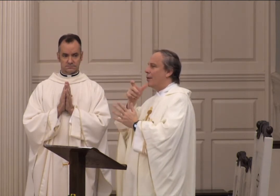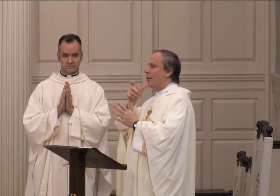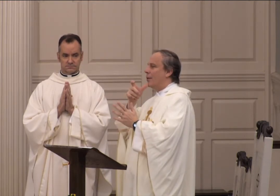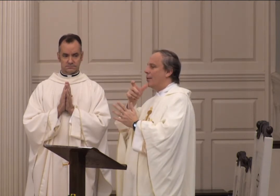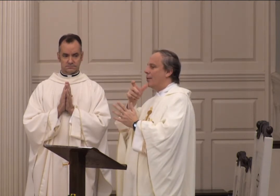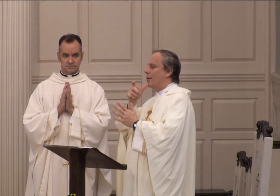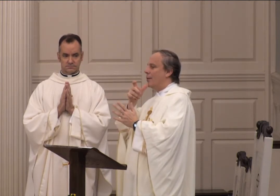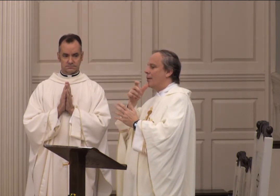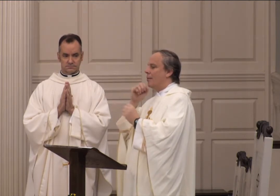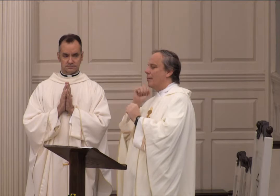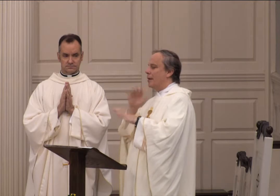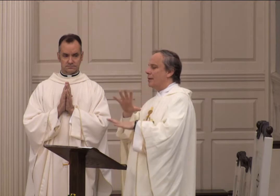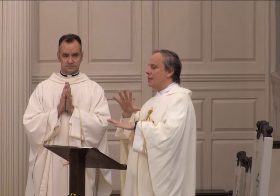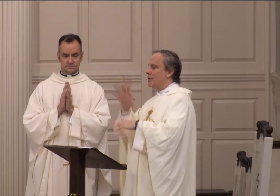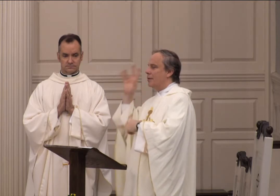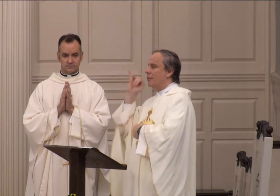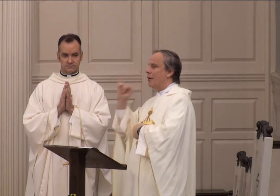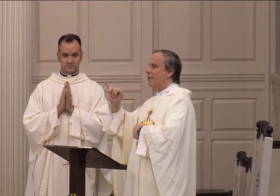Especially we pray for